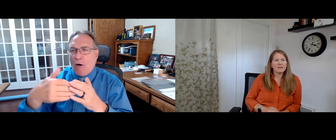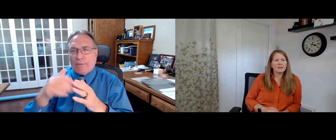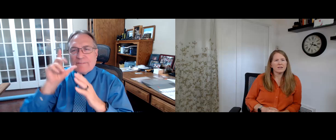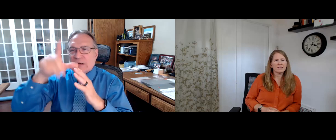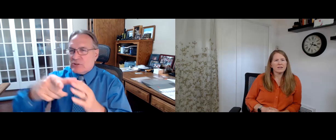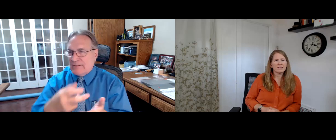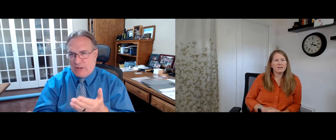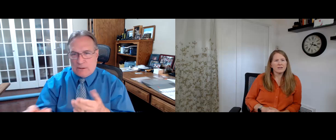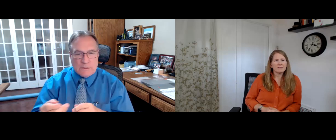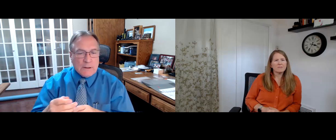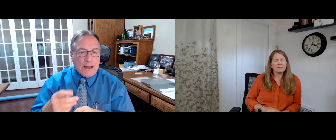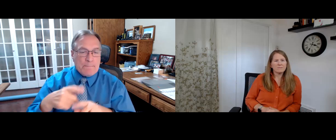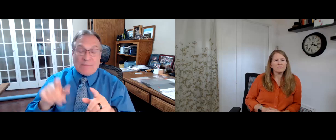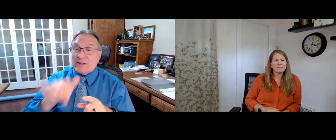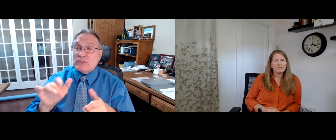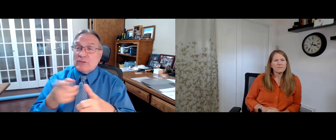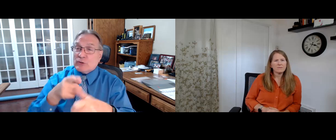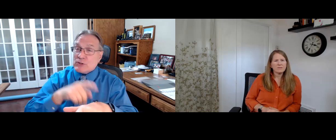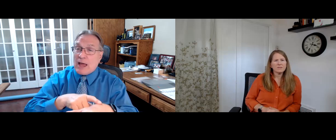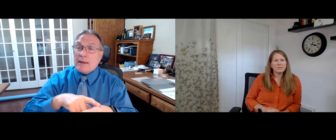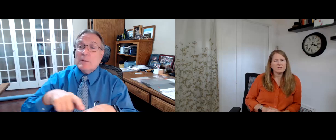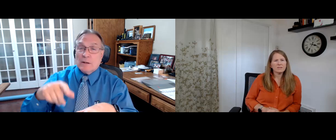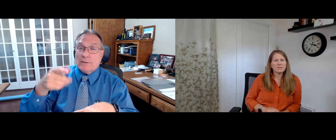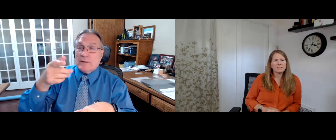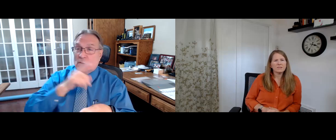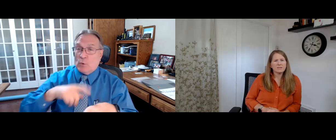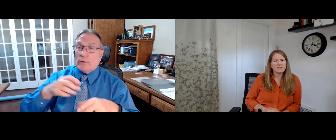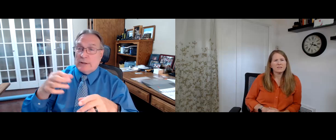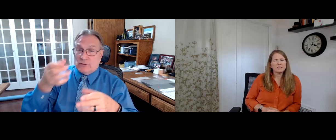all eventually failed. But this is the first time that the Lord has